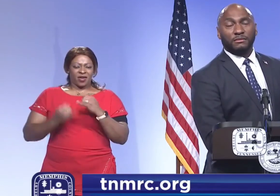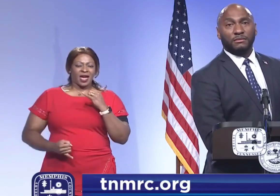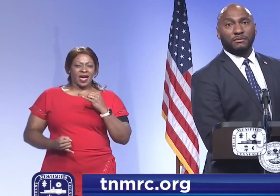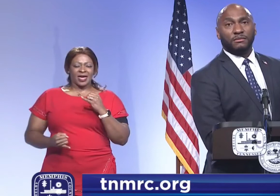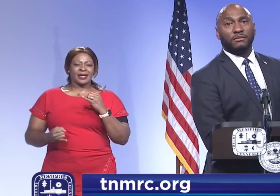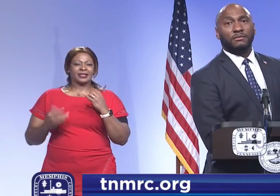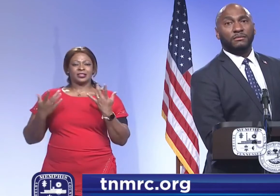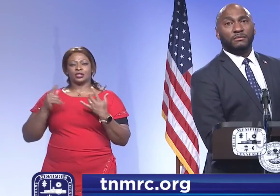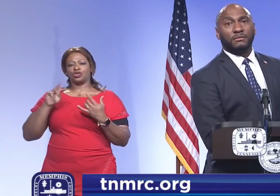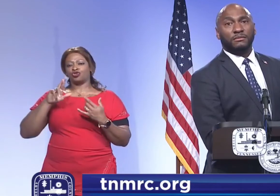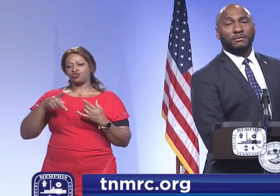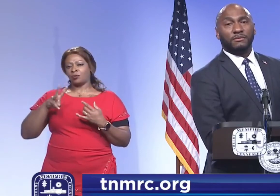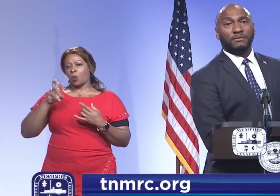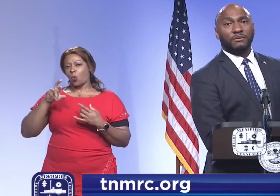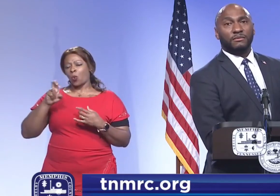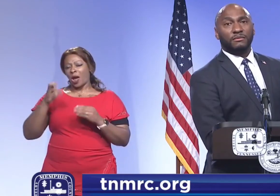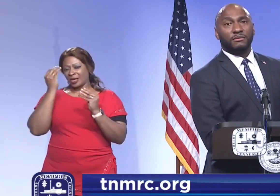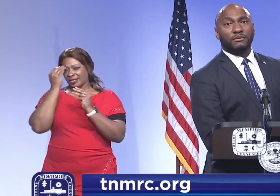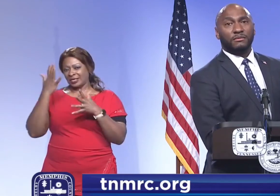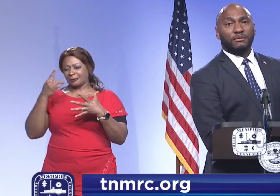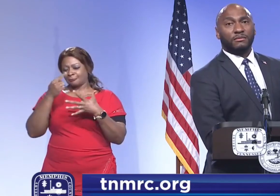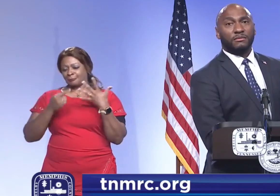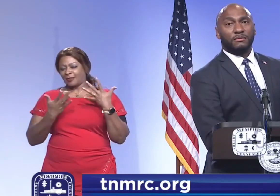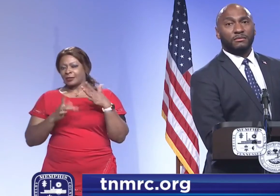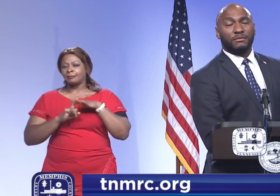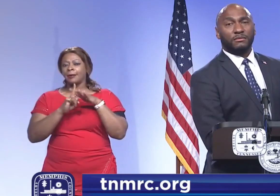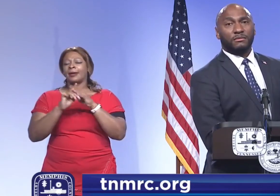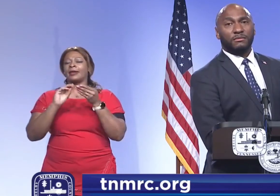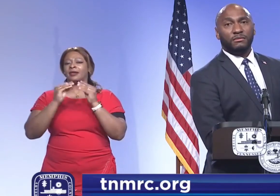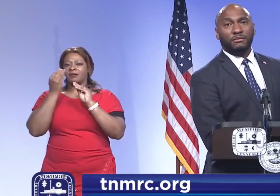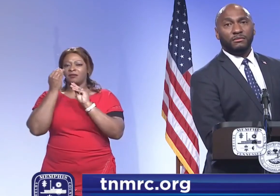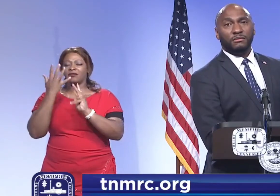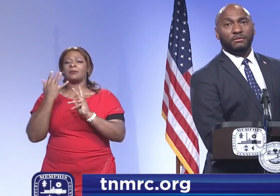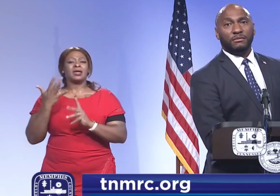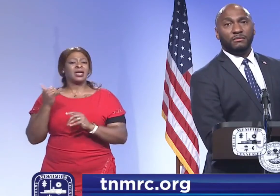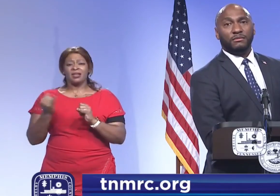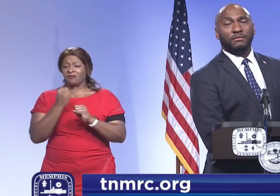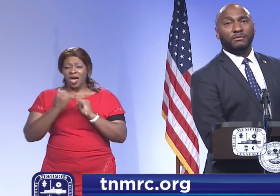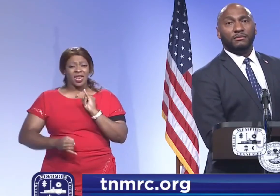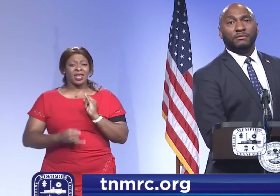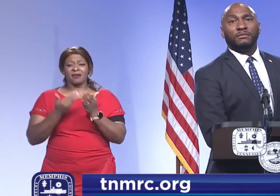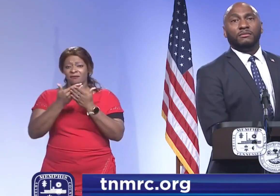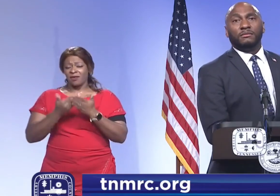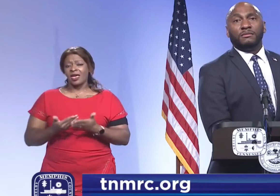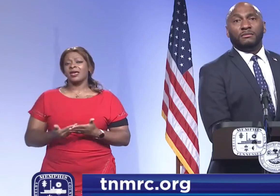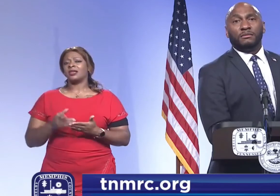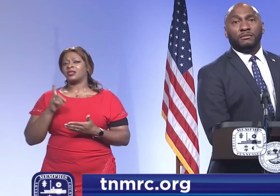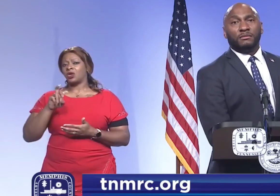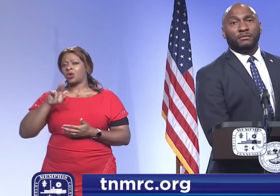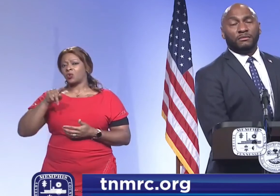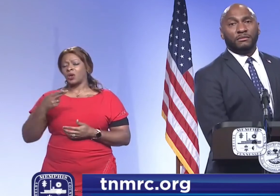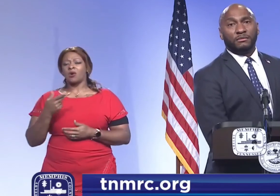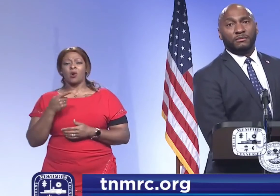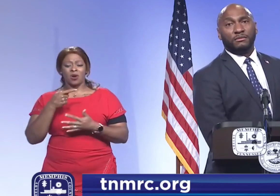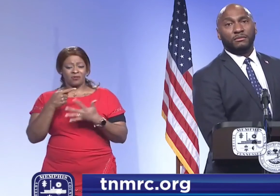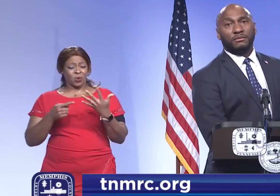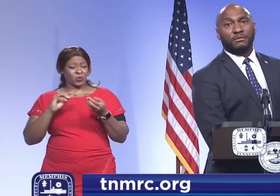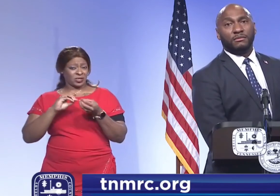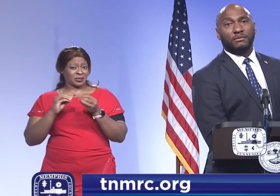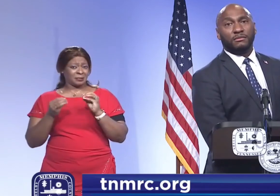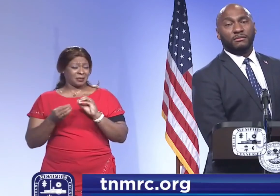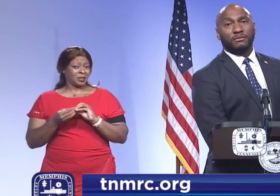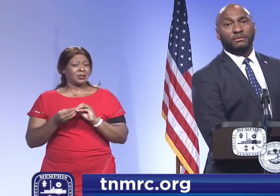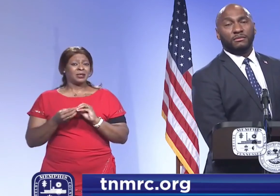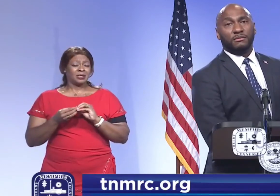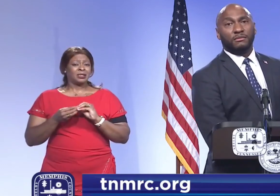tripwire details, but is there any update about finalizing that, Dr. Randolph, as well as these numbers